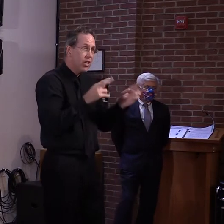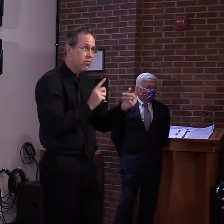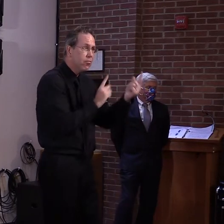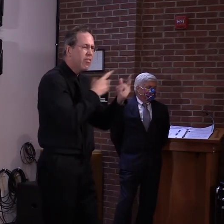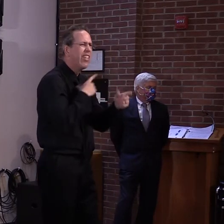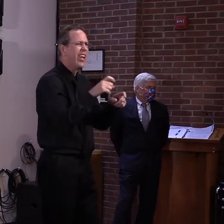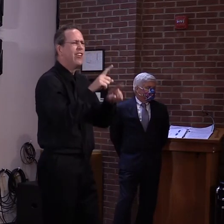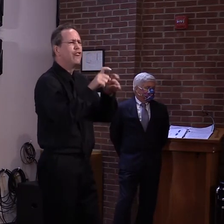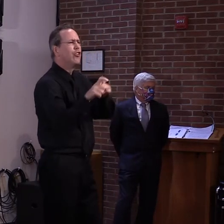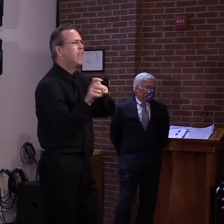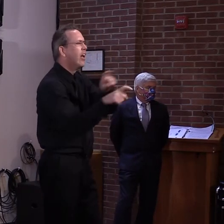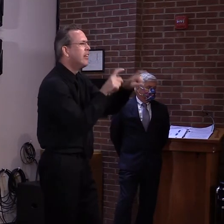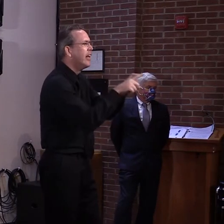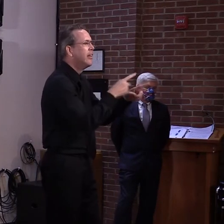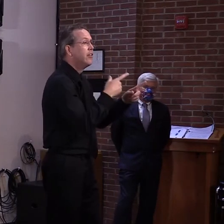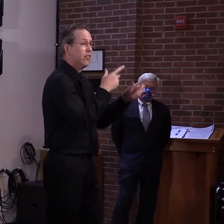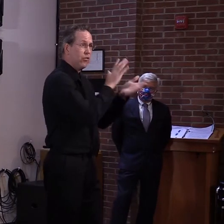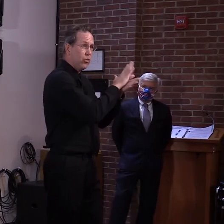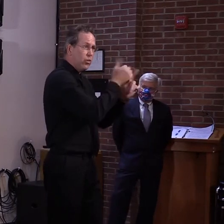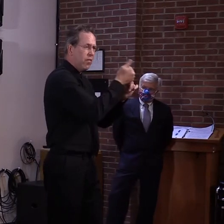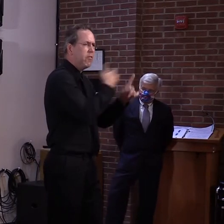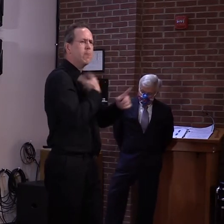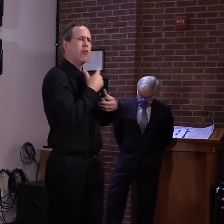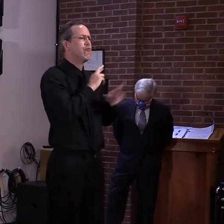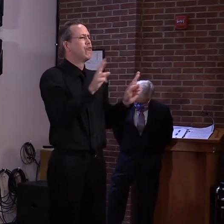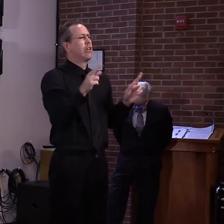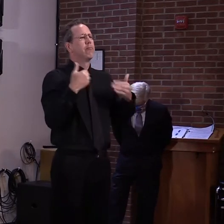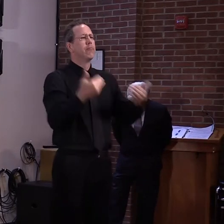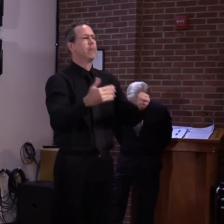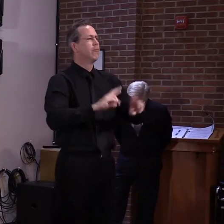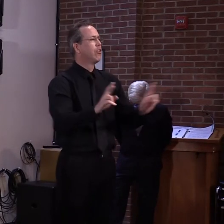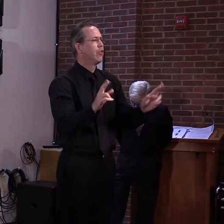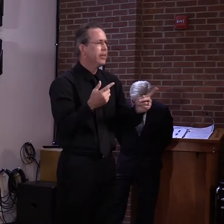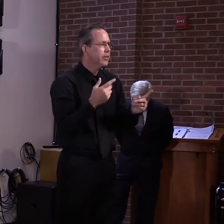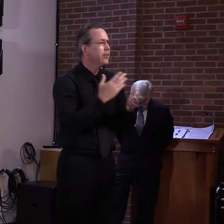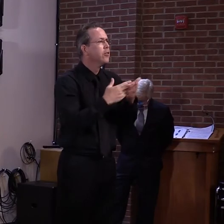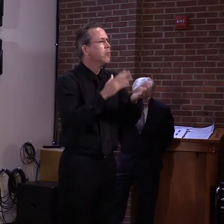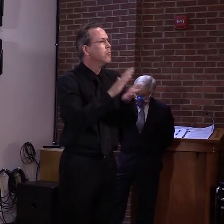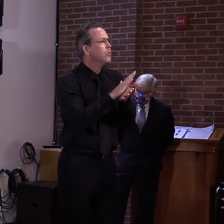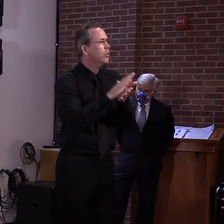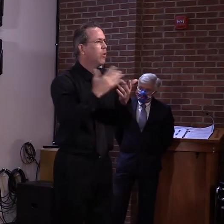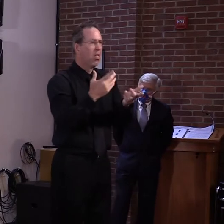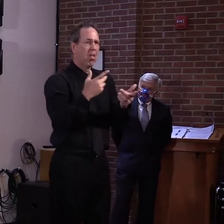ready and gave a failing grade. Others were